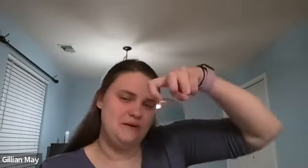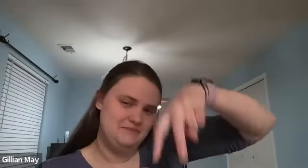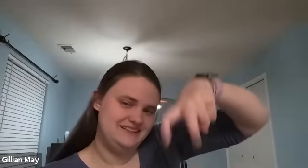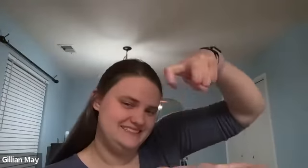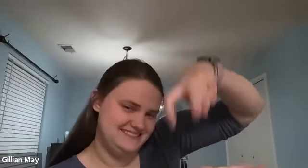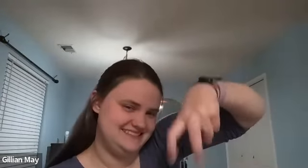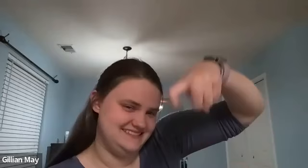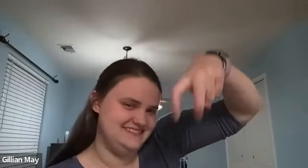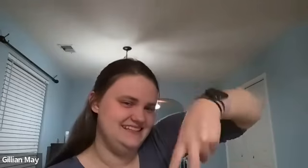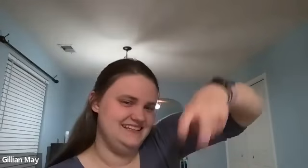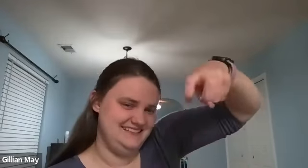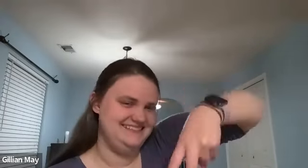Jump.